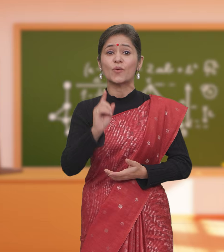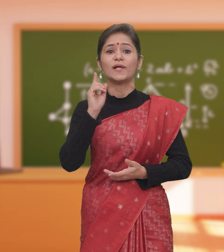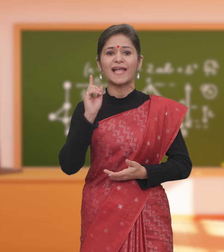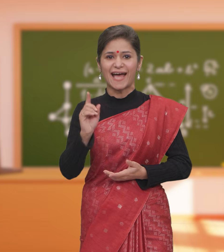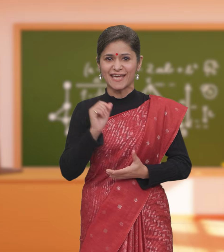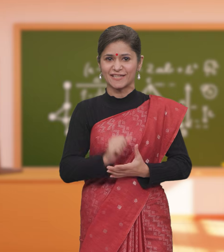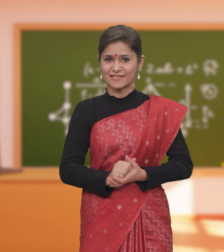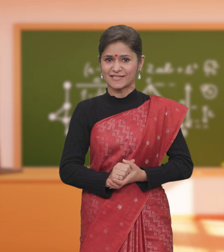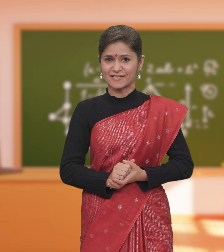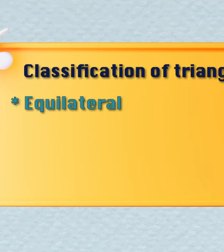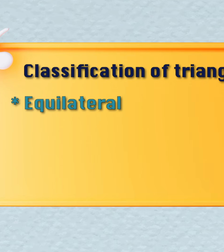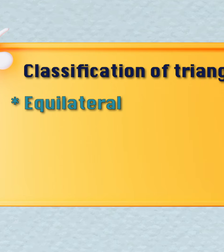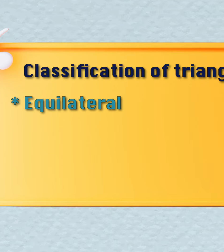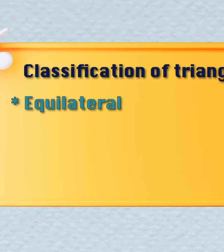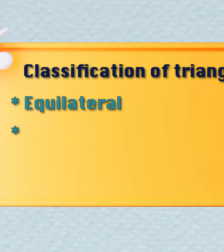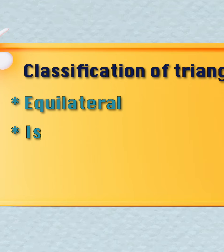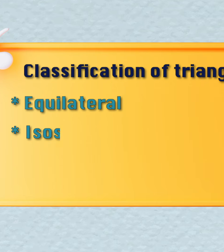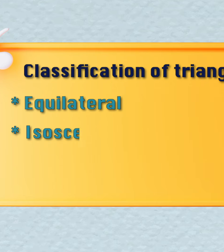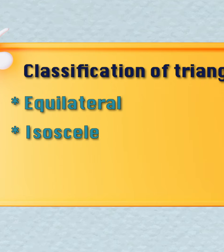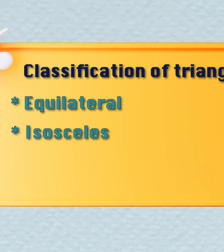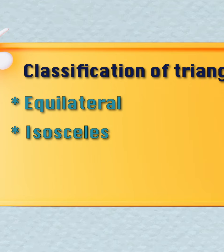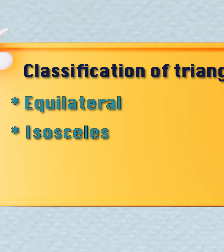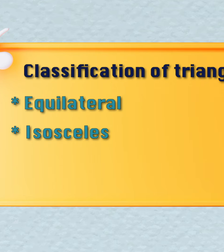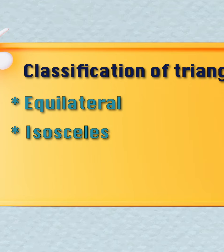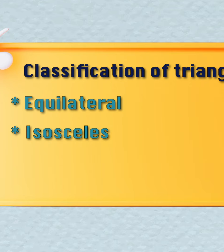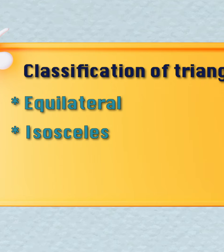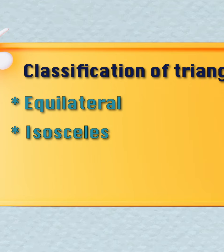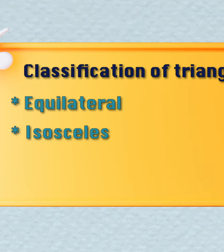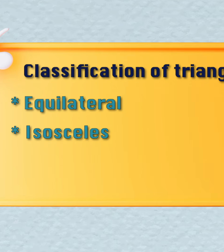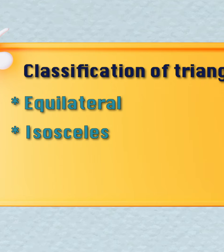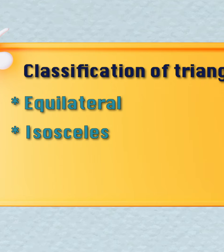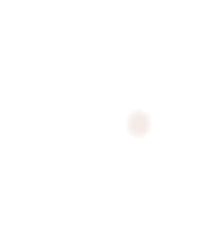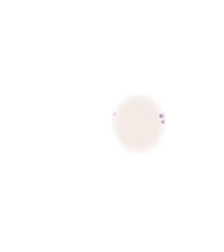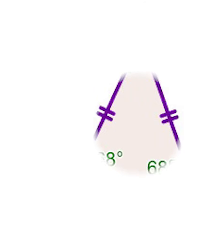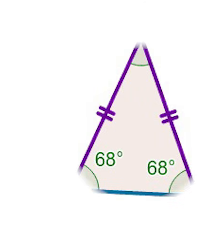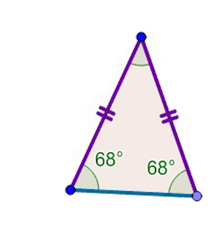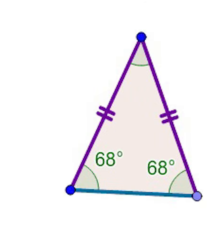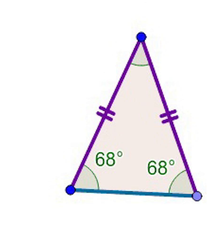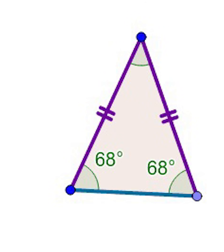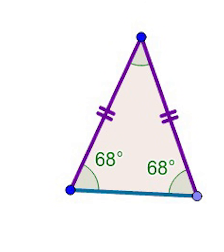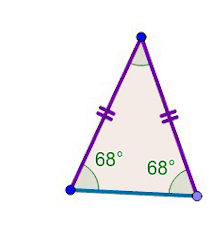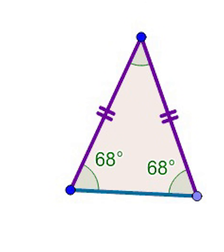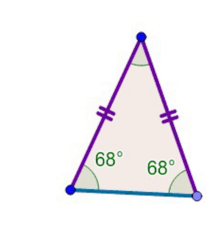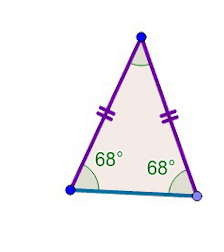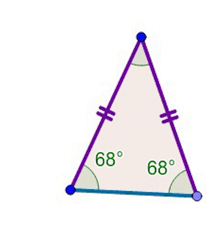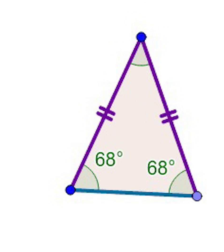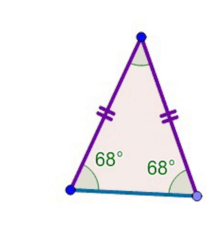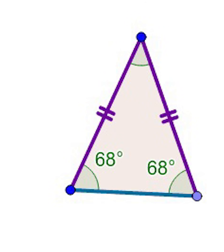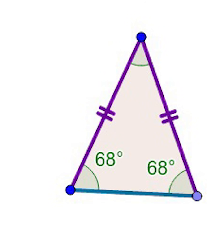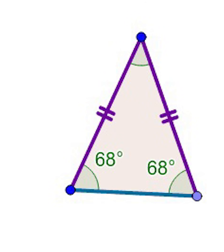equal angles. Next classification is isosceles, when the two sides are equal,